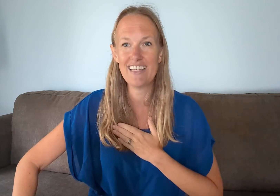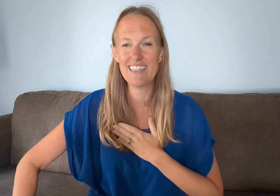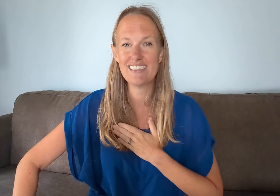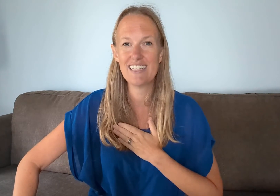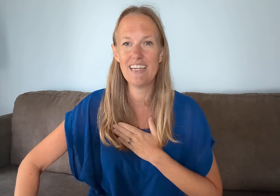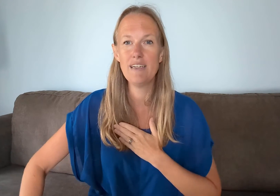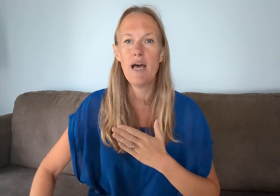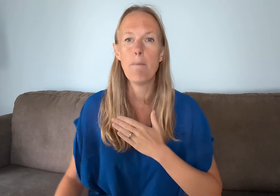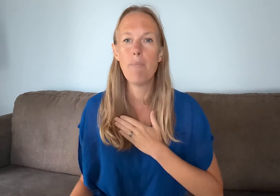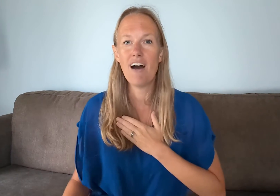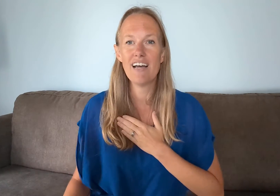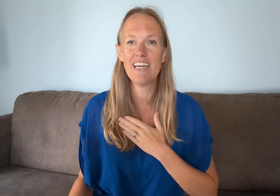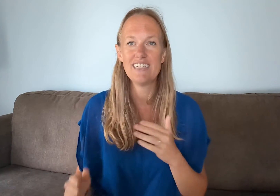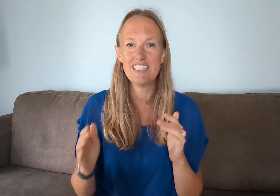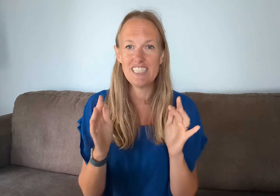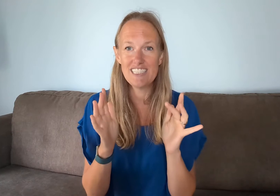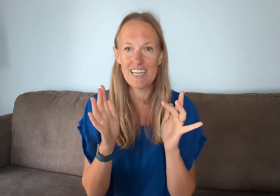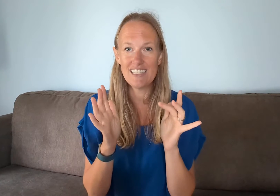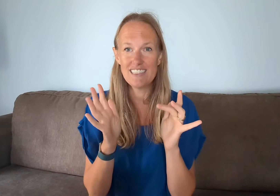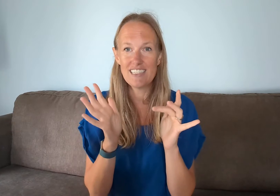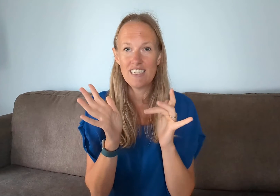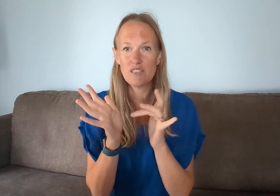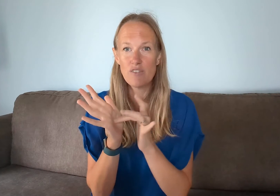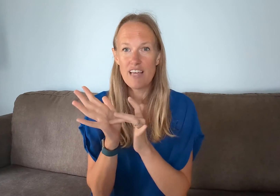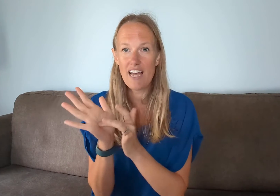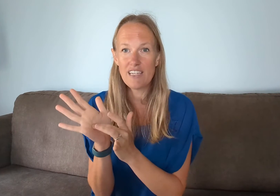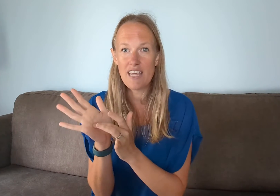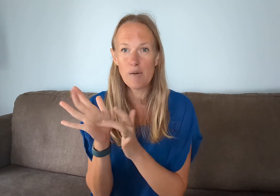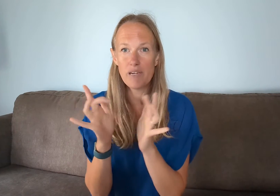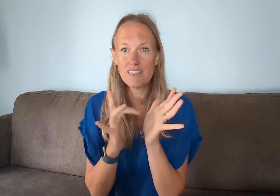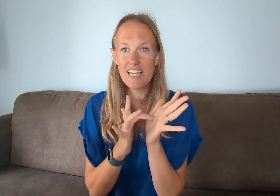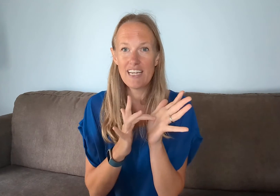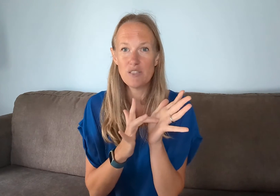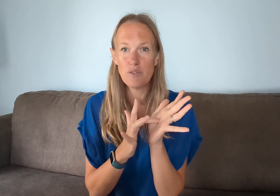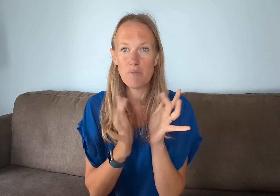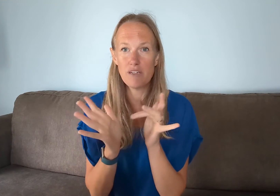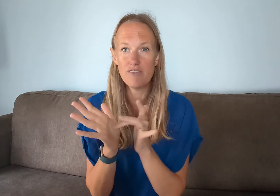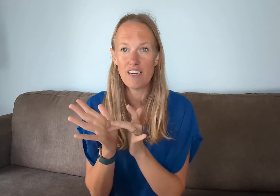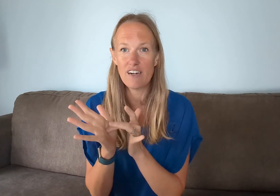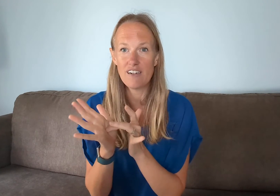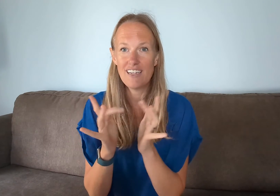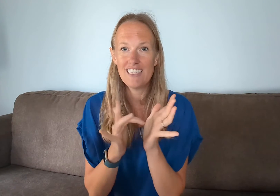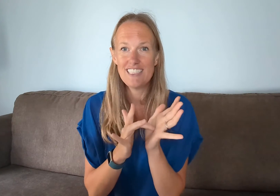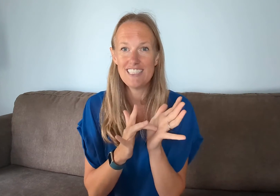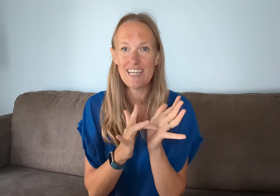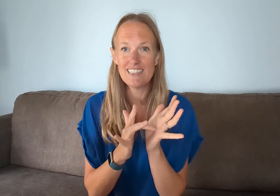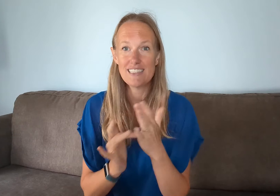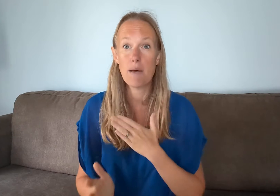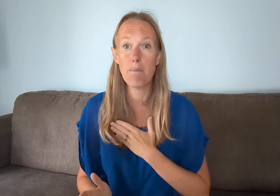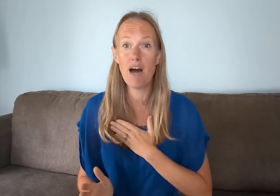this, okay? My, and then Jesus. So for that, nail-pierced hands with your middle finger. Jesus.